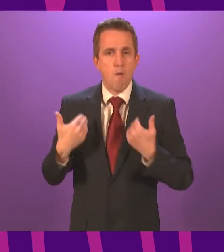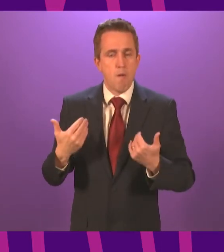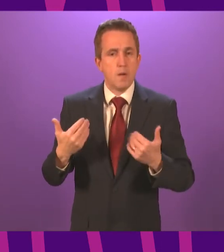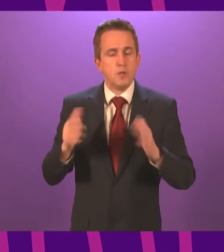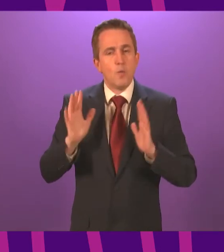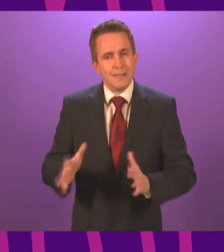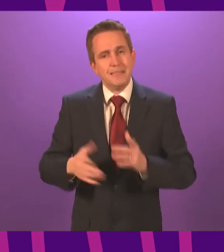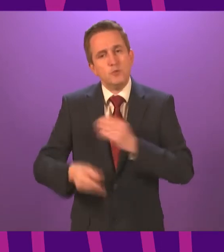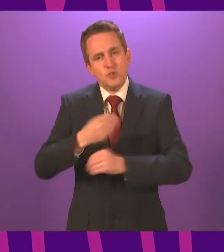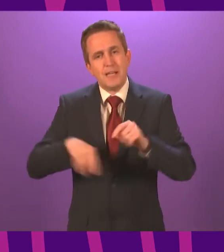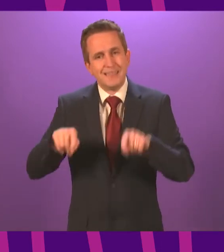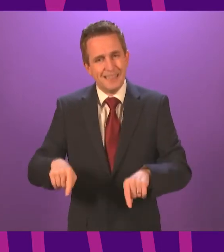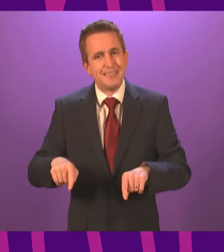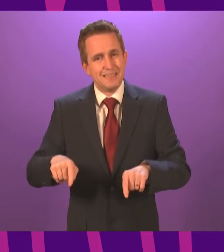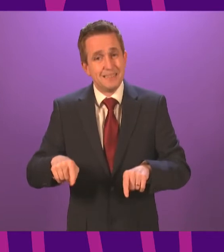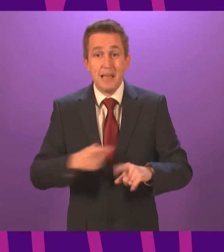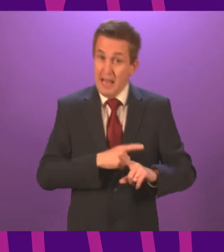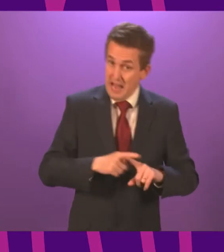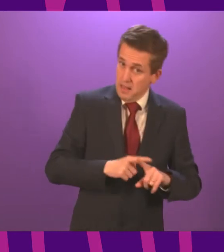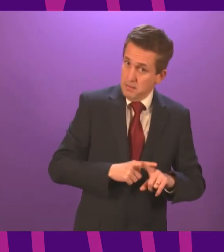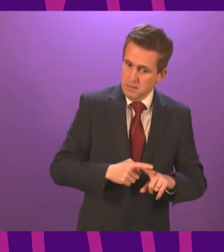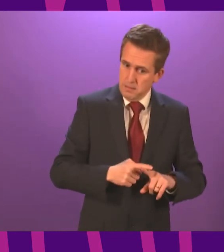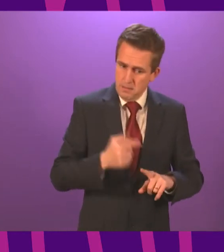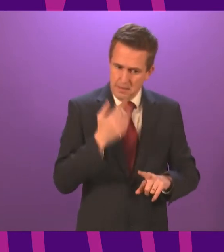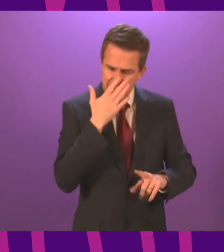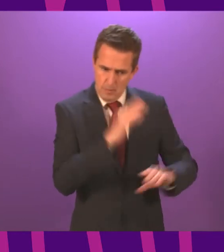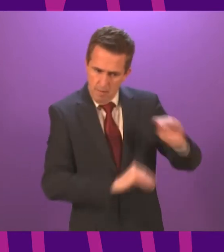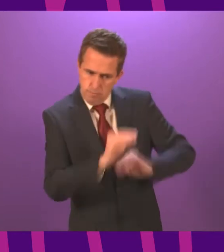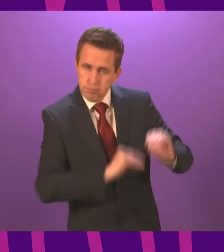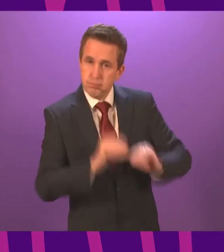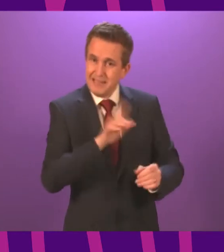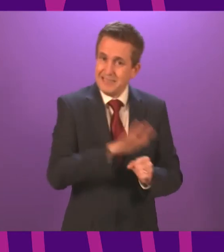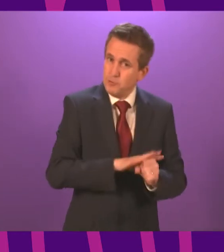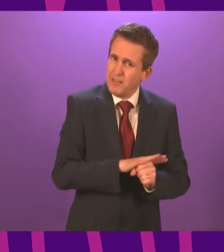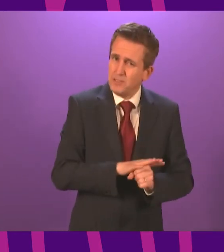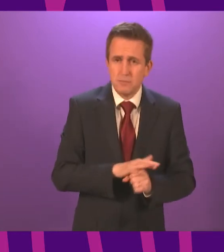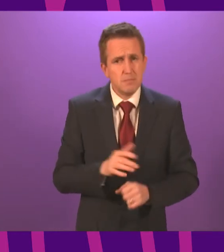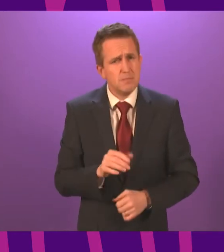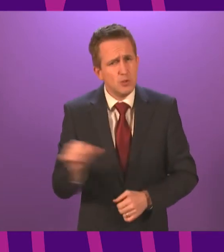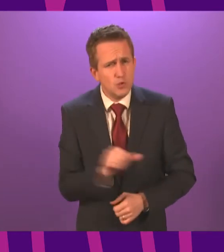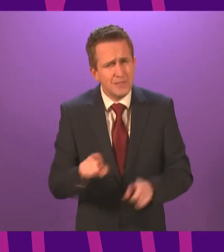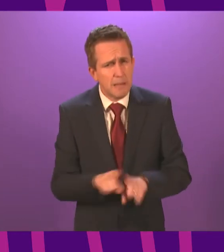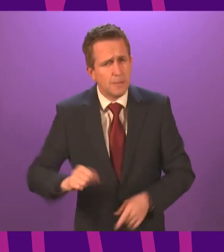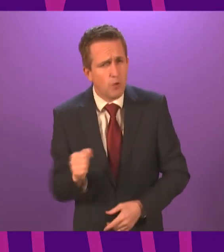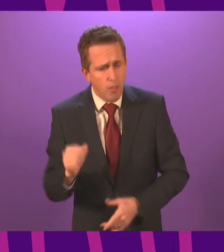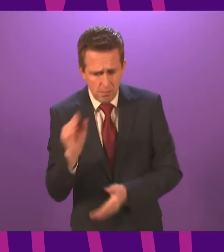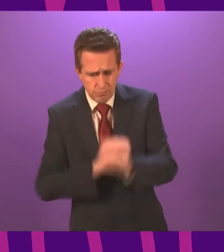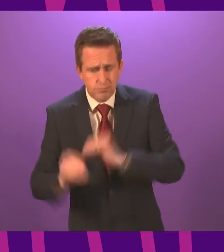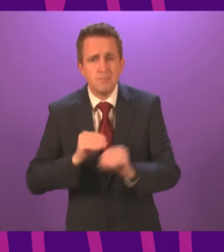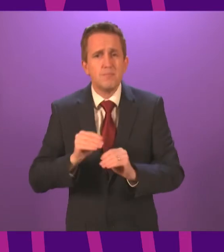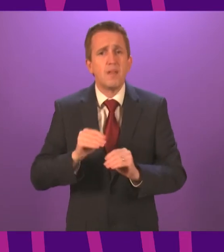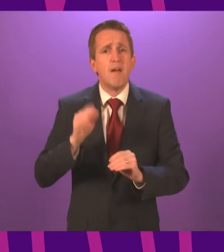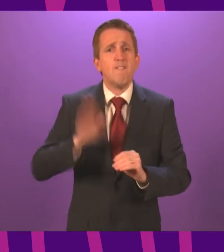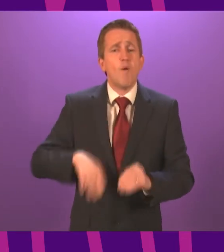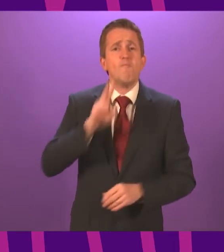changed. They have managed it in England, so why can we not manage it here? From Friday,